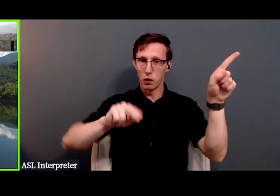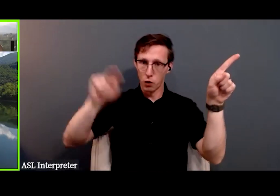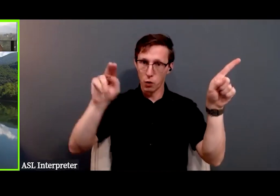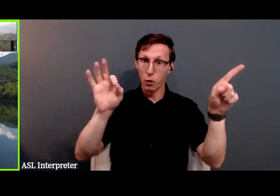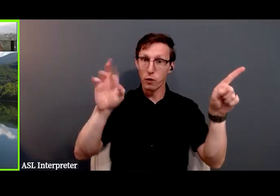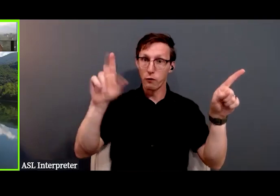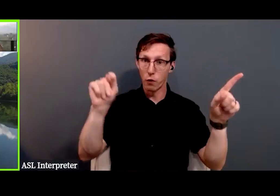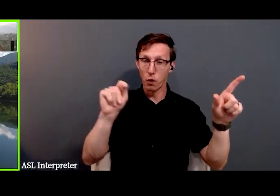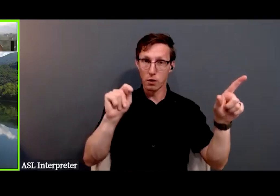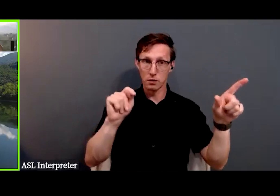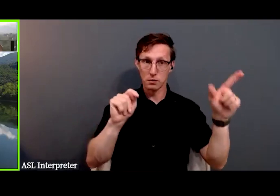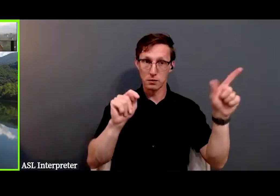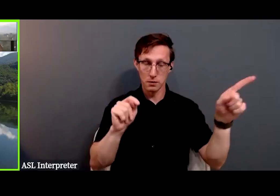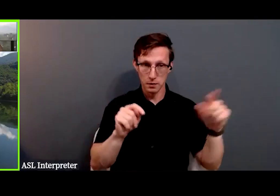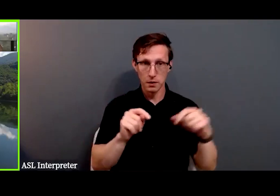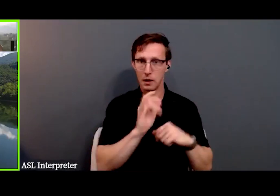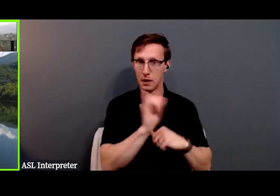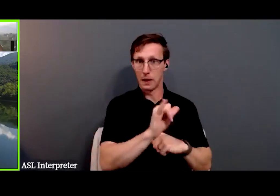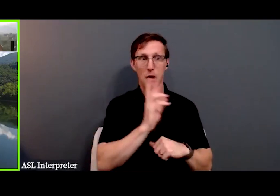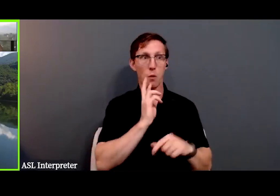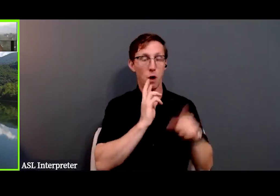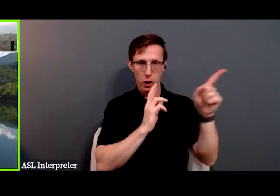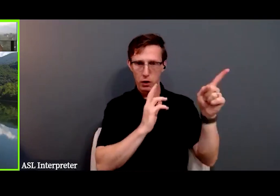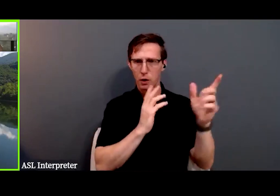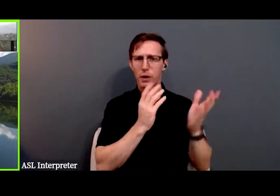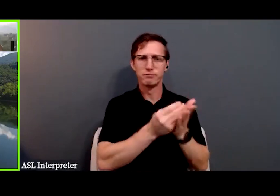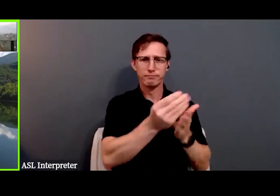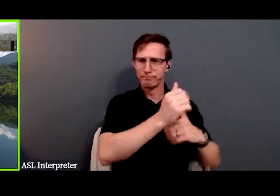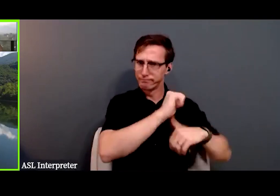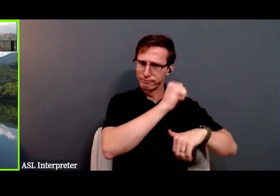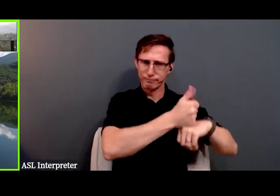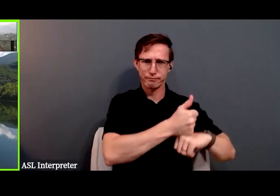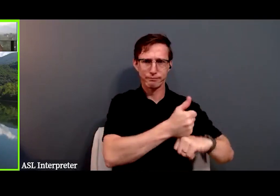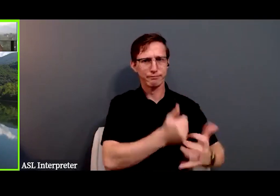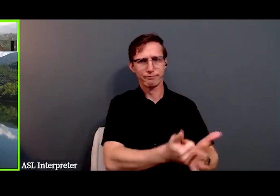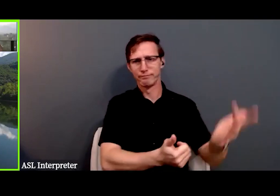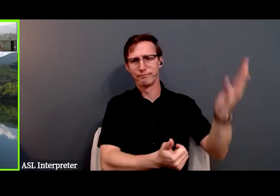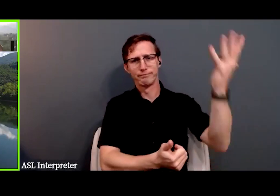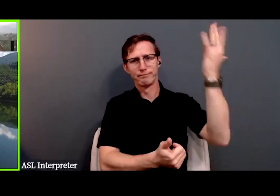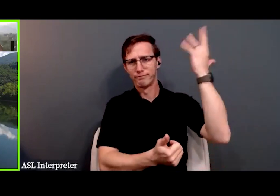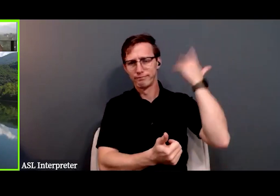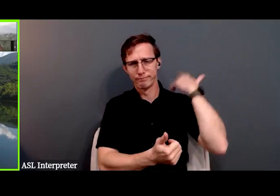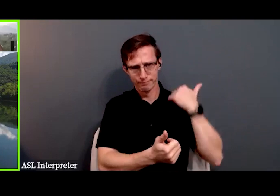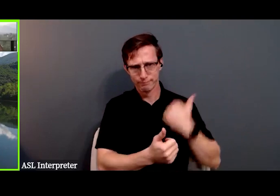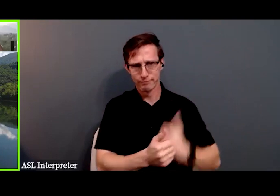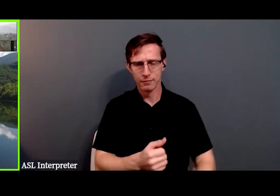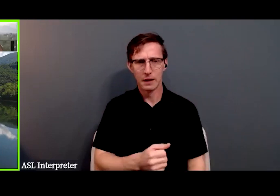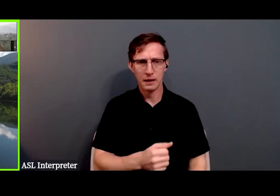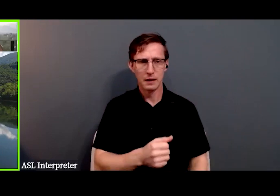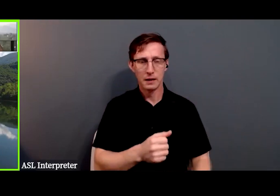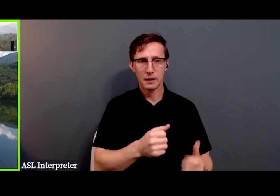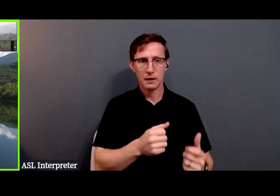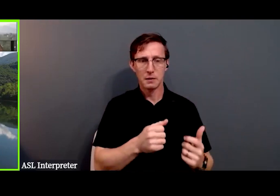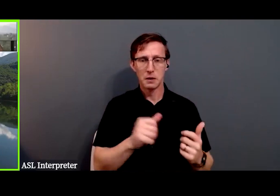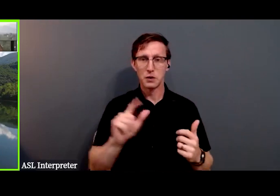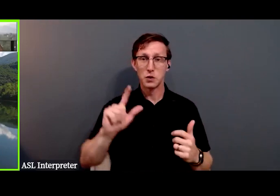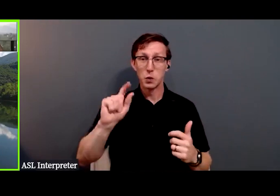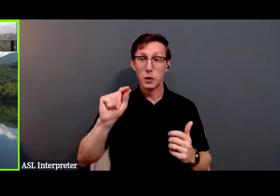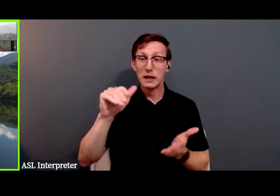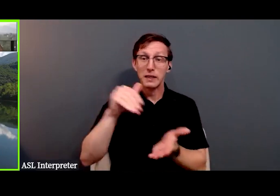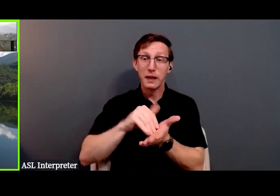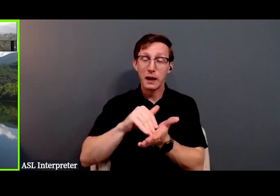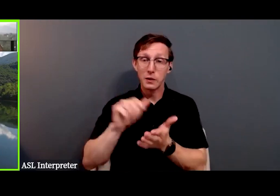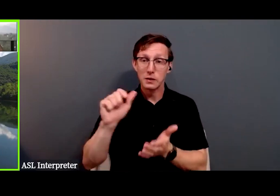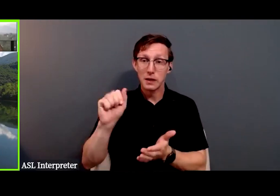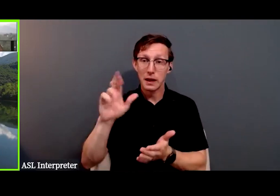That water source was purchased and established many, many decades ago. It is surrounded by 20,000 acres of